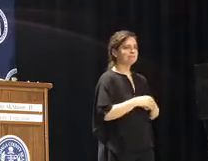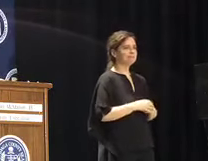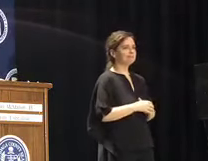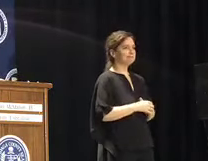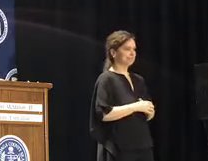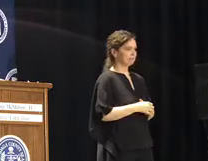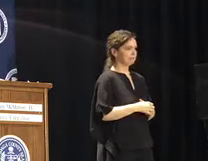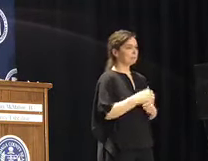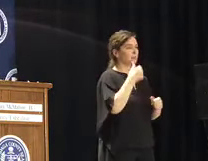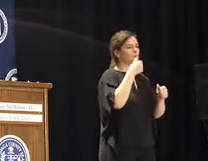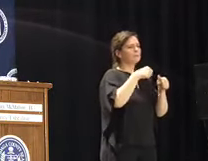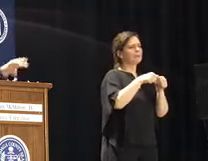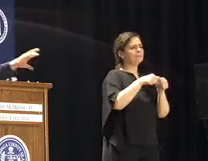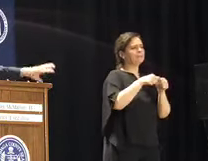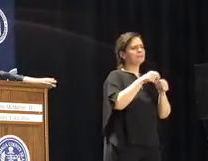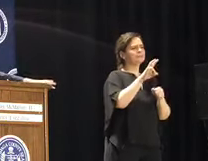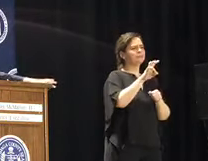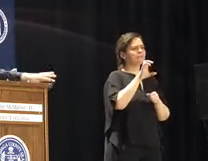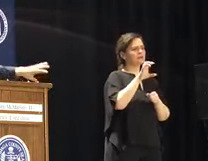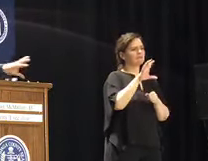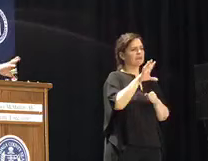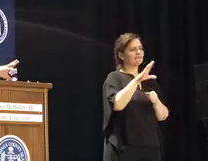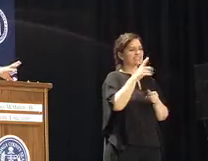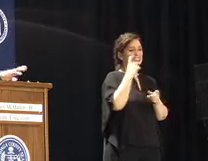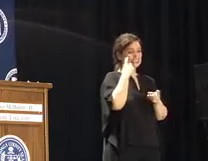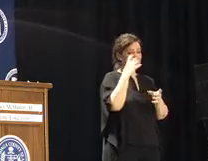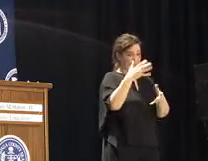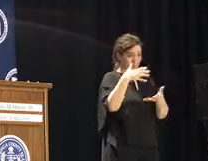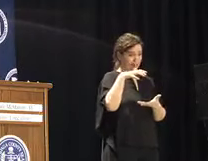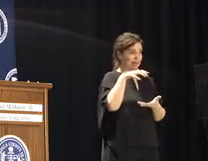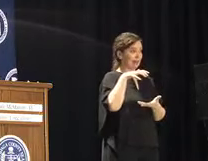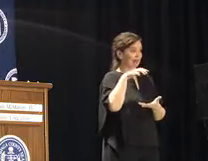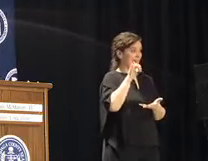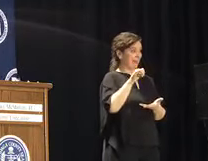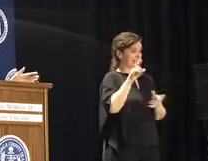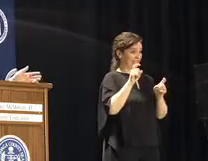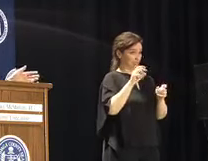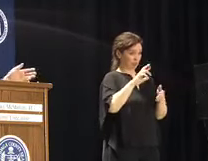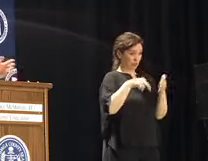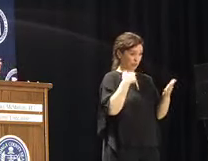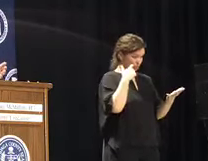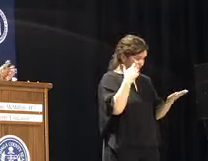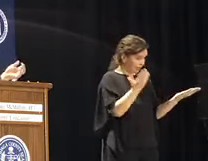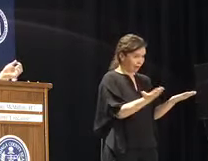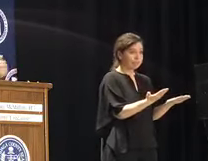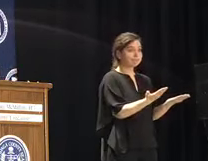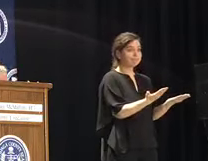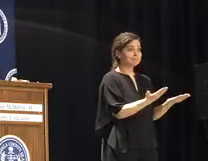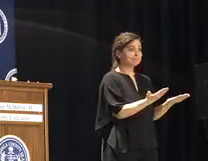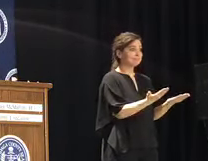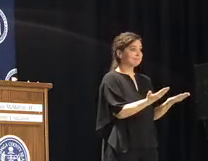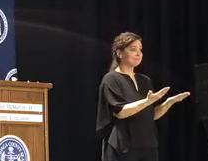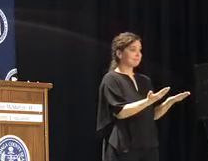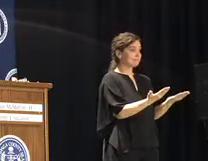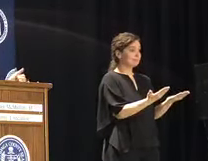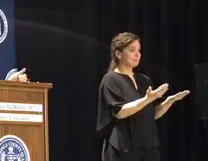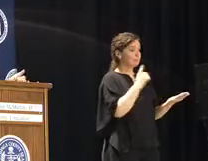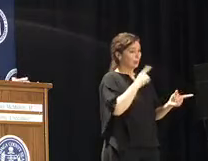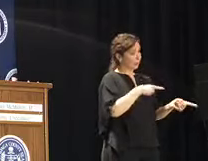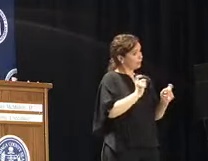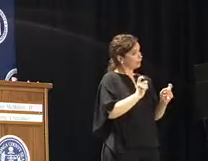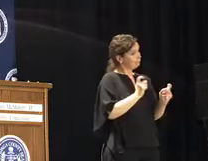675 tests in the last 24 hours, so a lot of those backlogs got taken care of. I'm not saying every one of them, because I've talked to some of them today who haven't